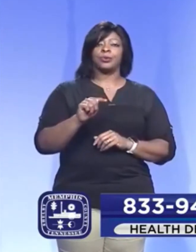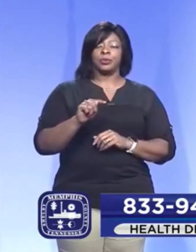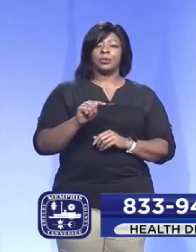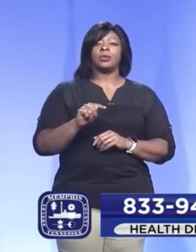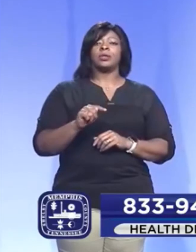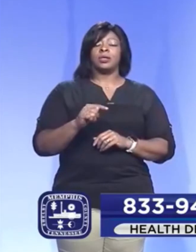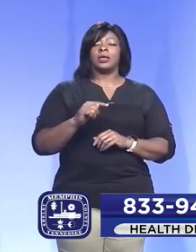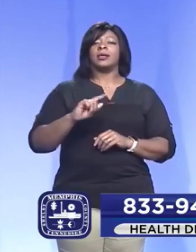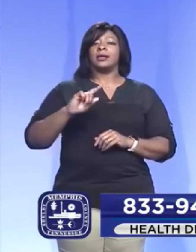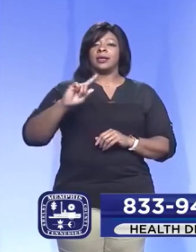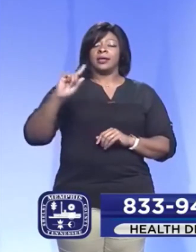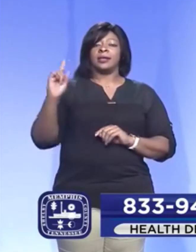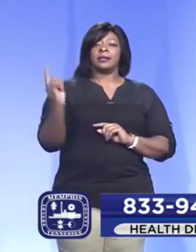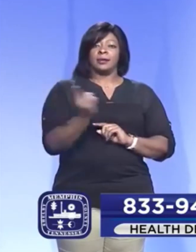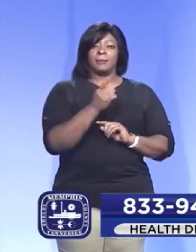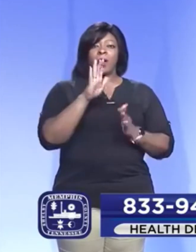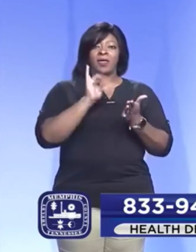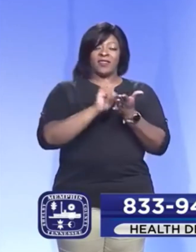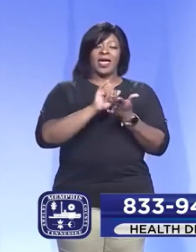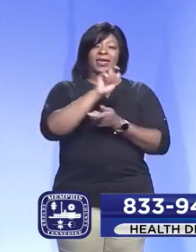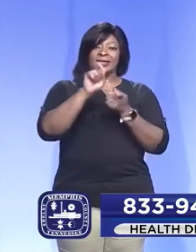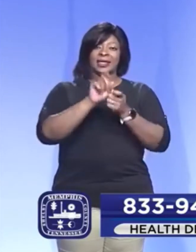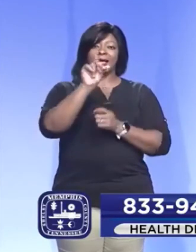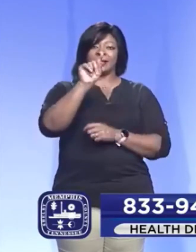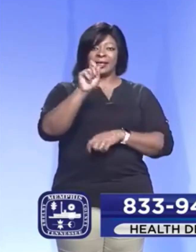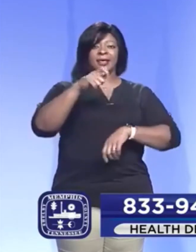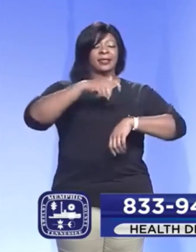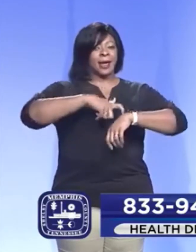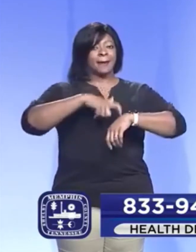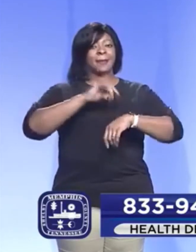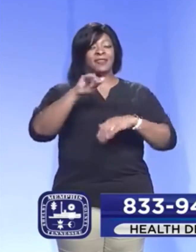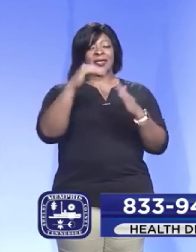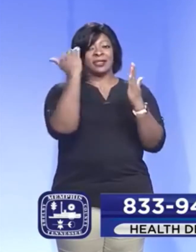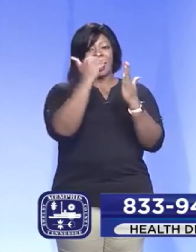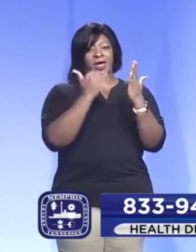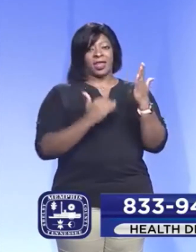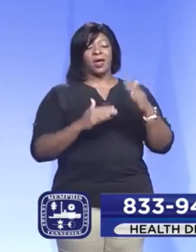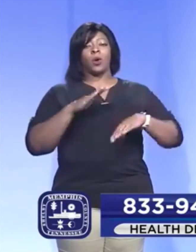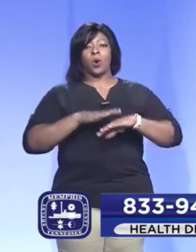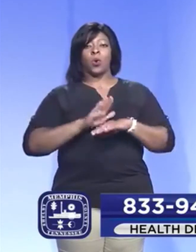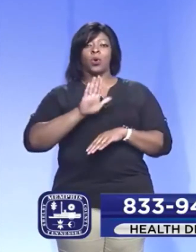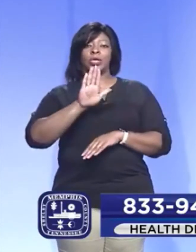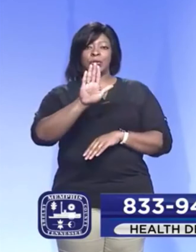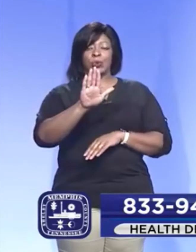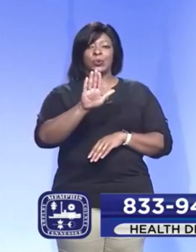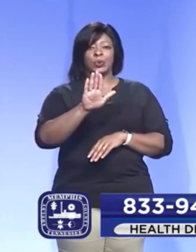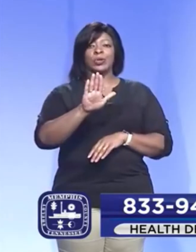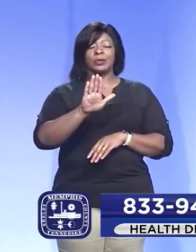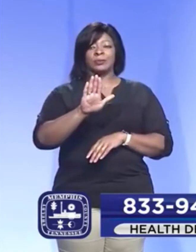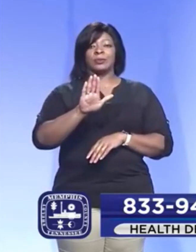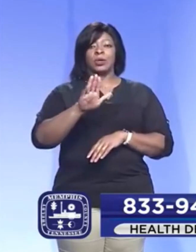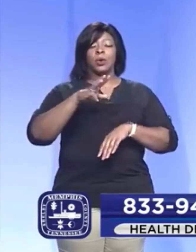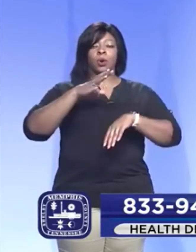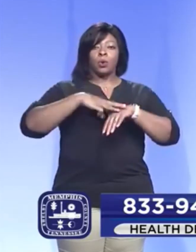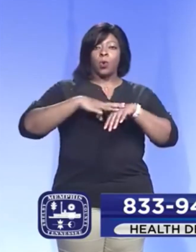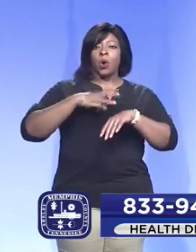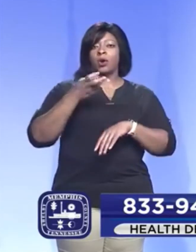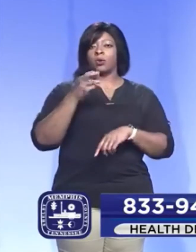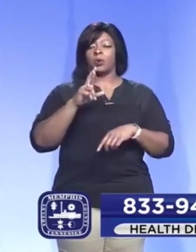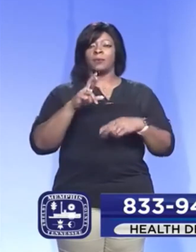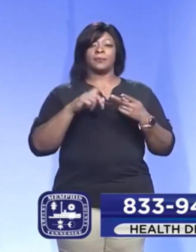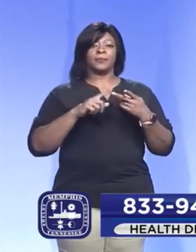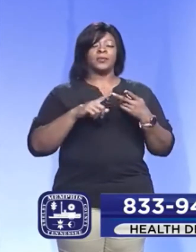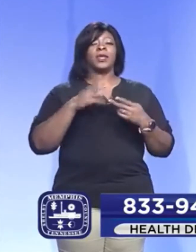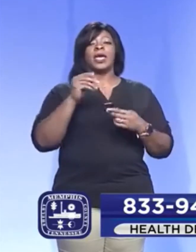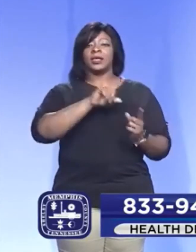come on the date and time that's outlined on your warrant, and